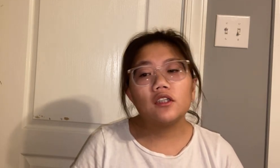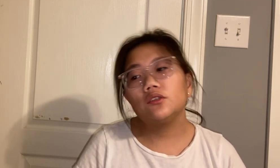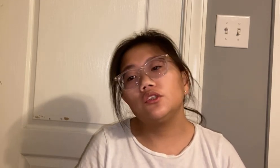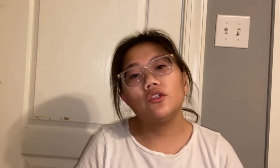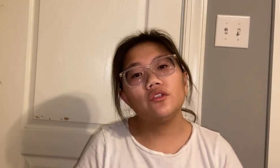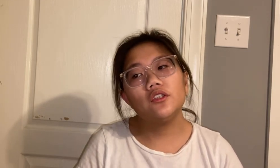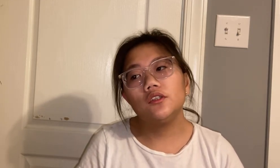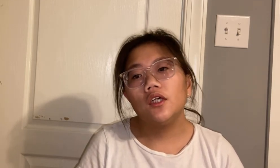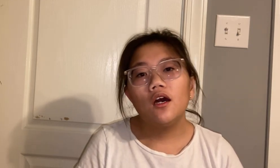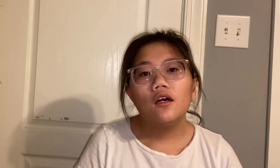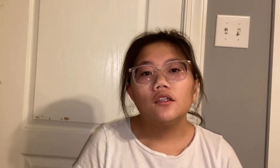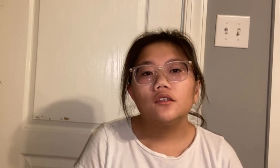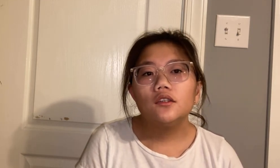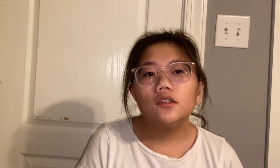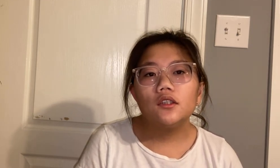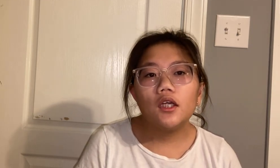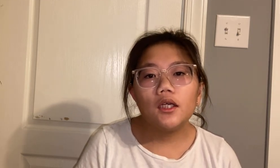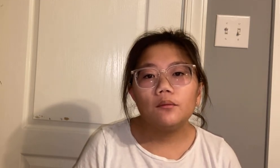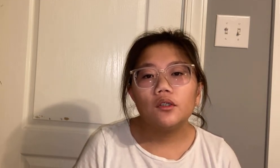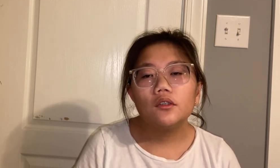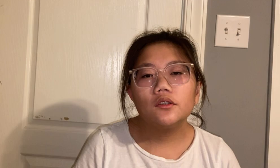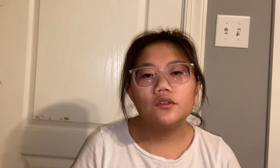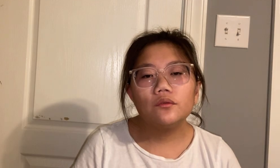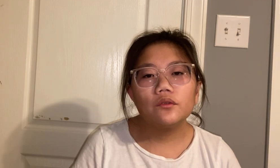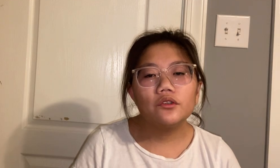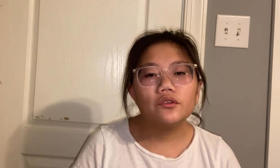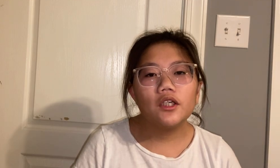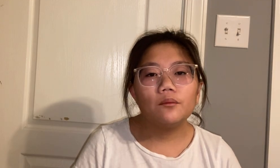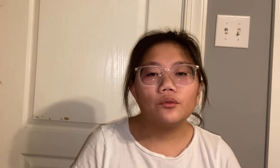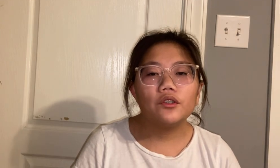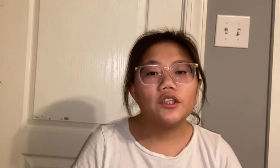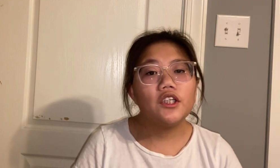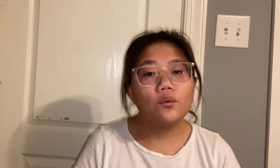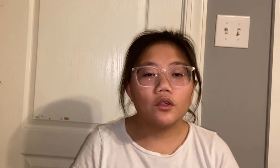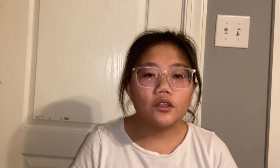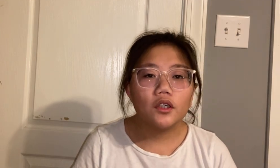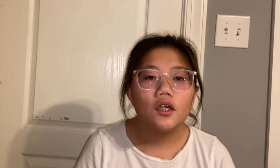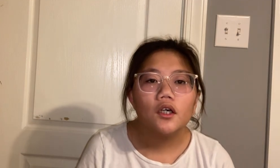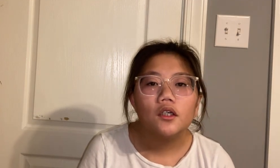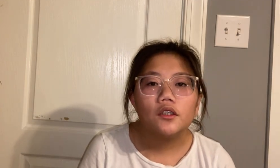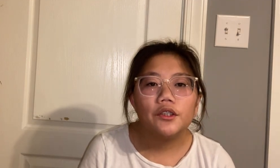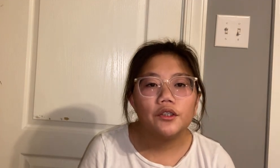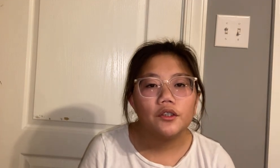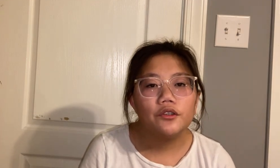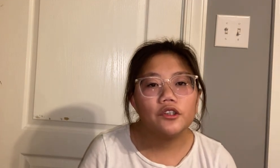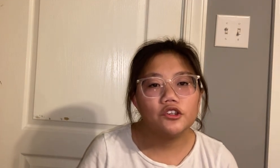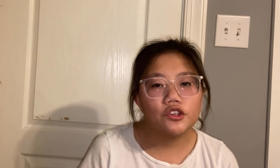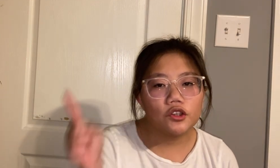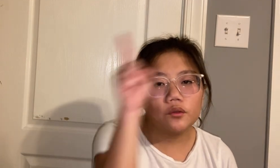right next to each other in in the name and or in your name or in any word then you're not just going to go